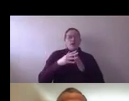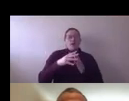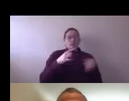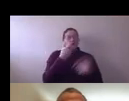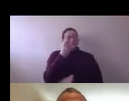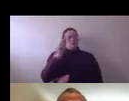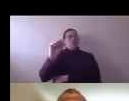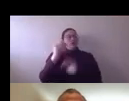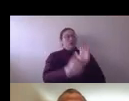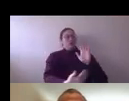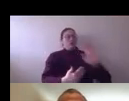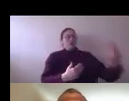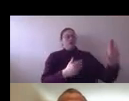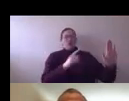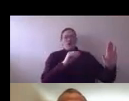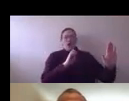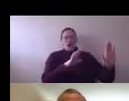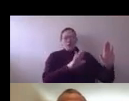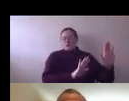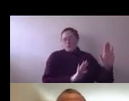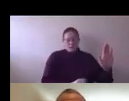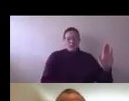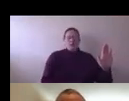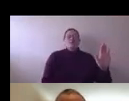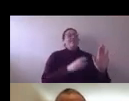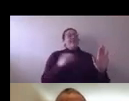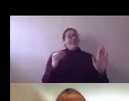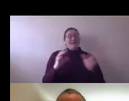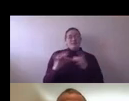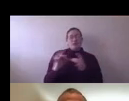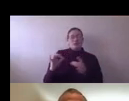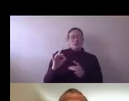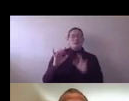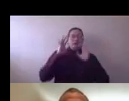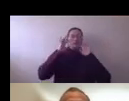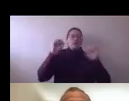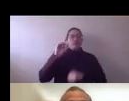hate crimes. And also, as I mentioned, President Biden did